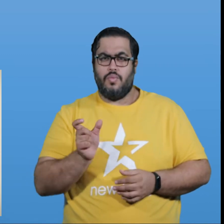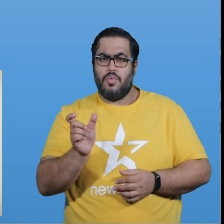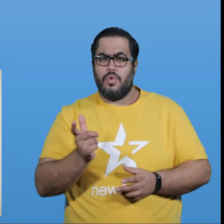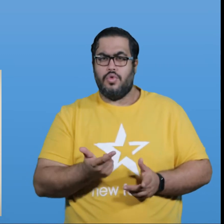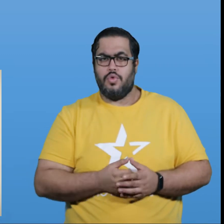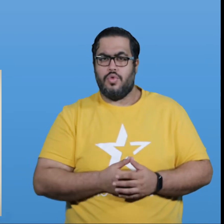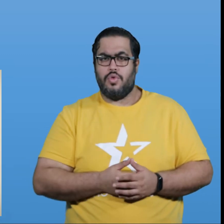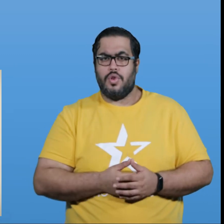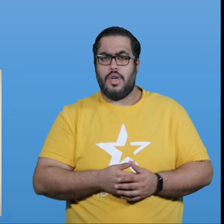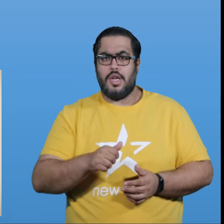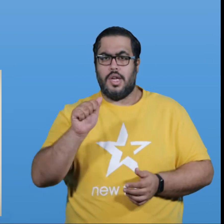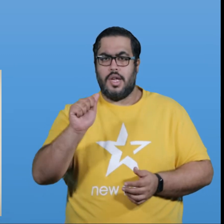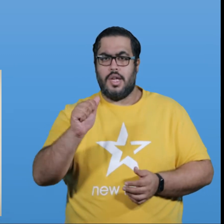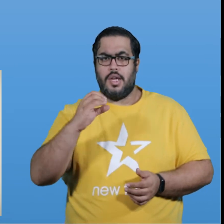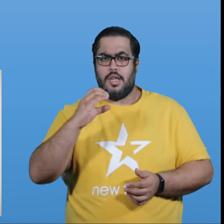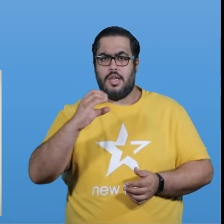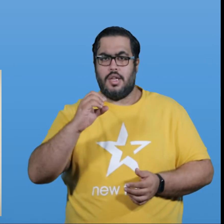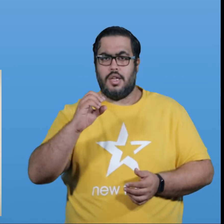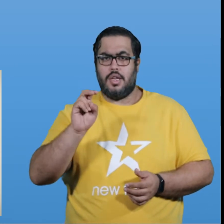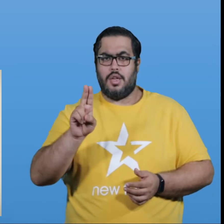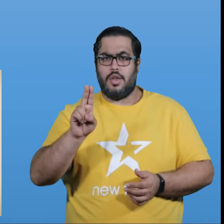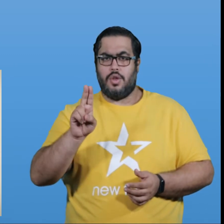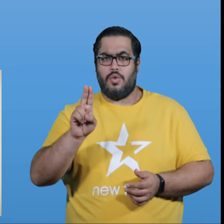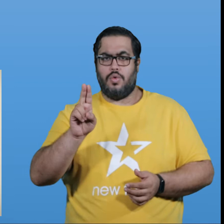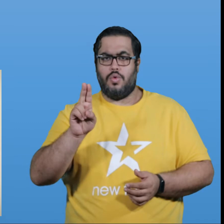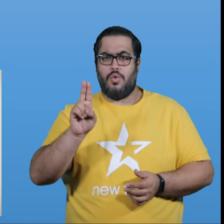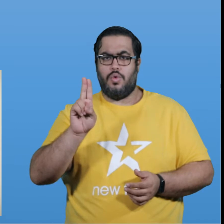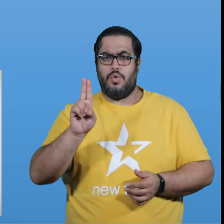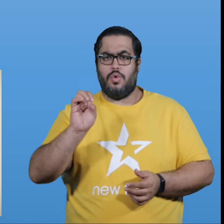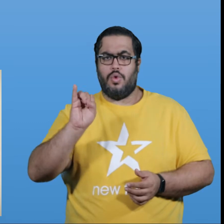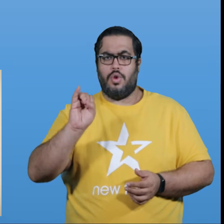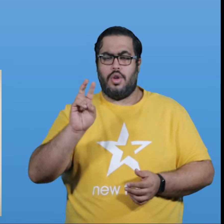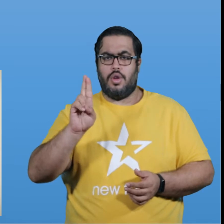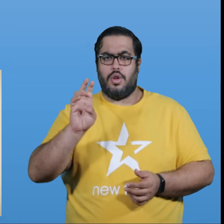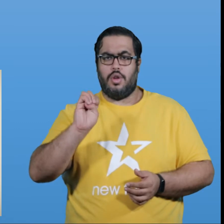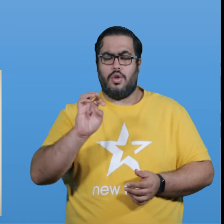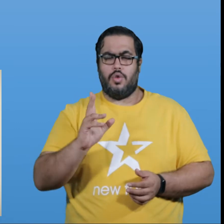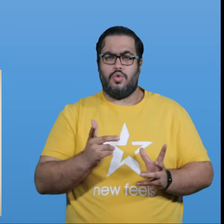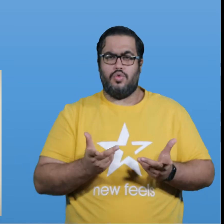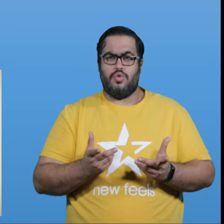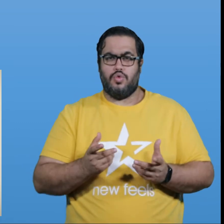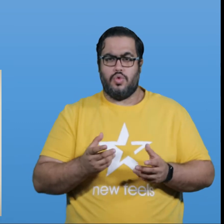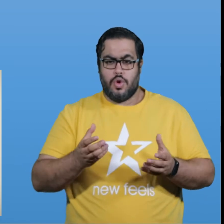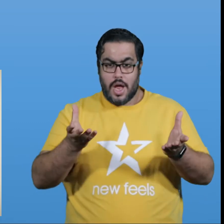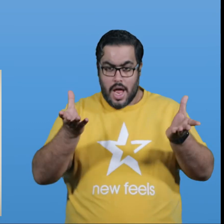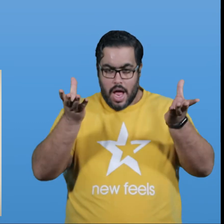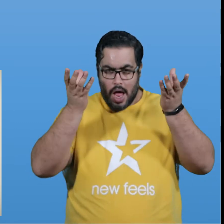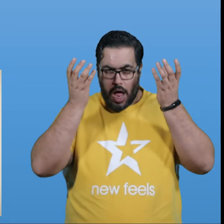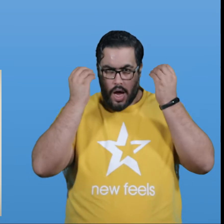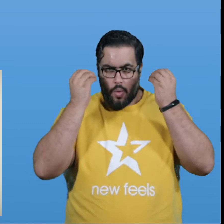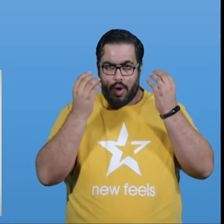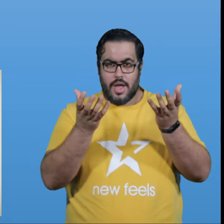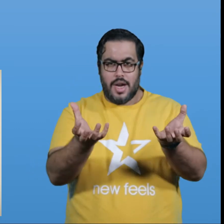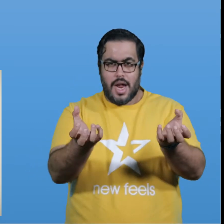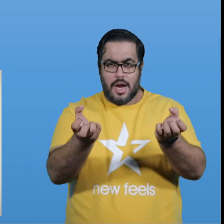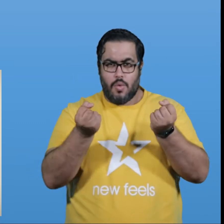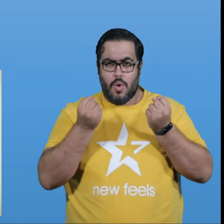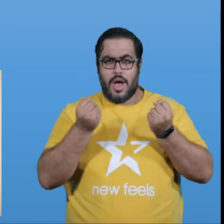the language. She never acquired it. Do you know that sometimes respect between cultures happens in the